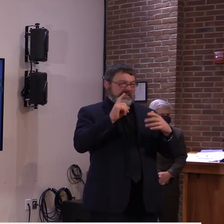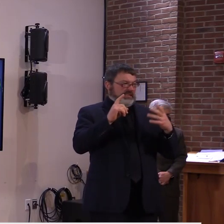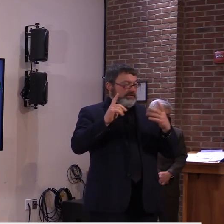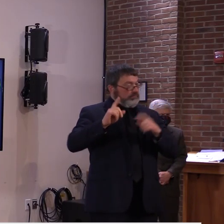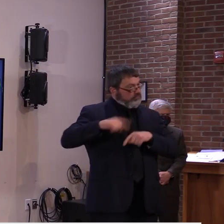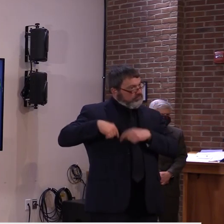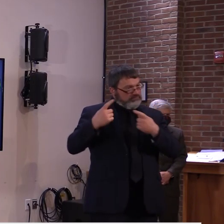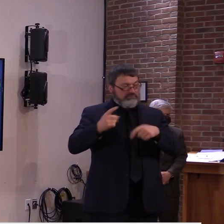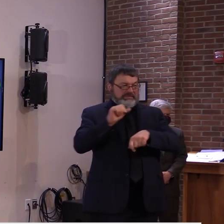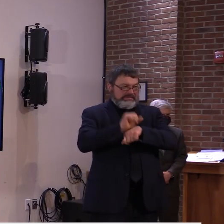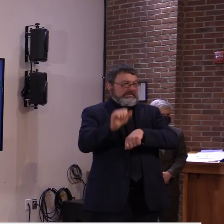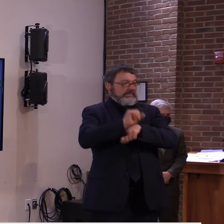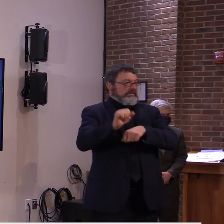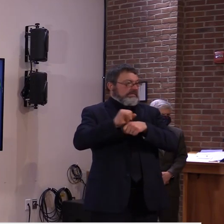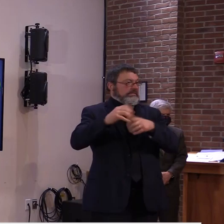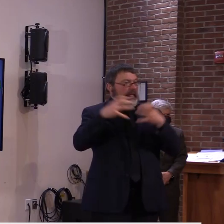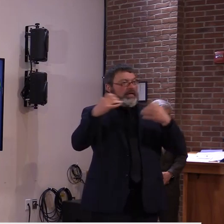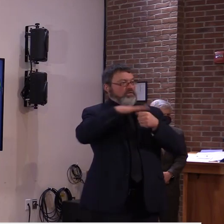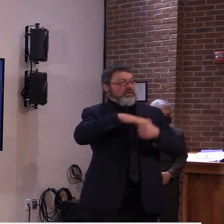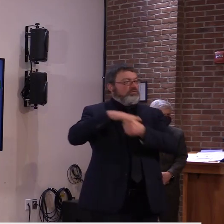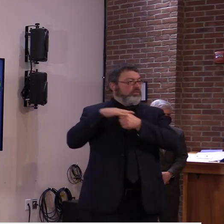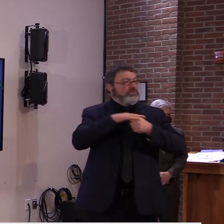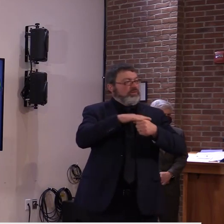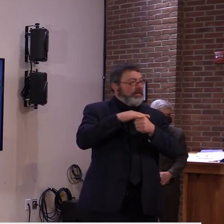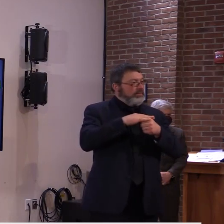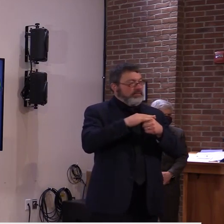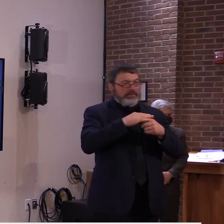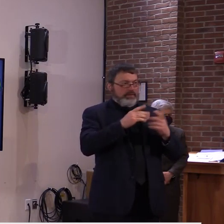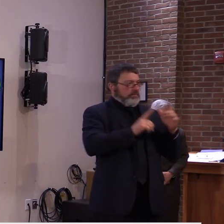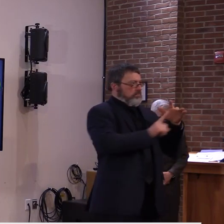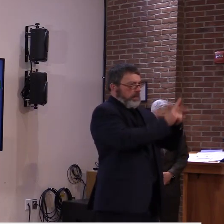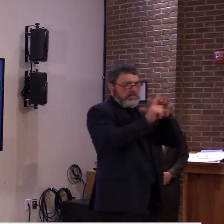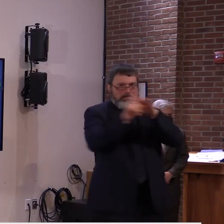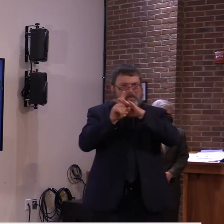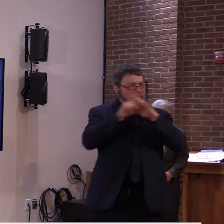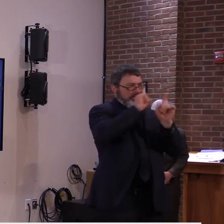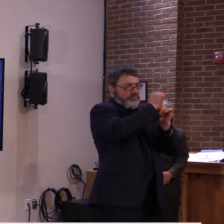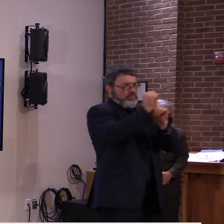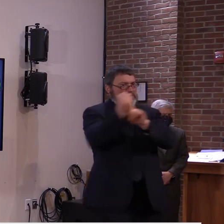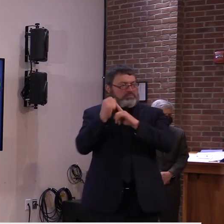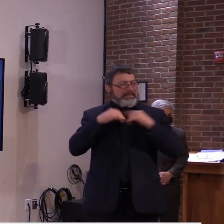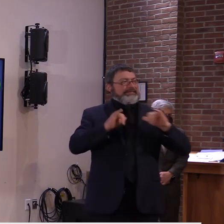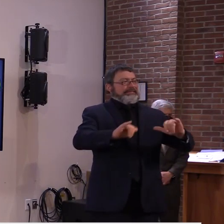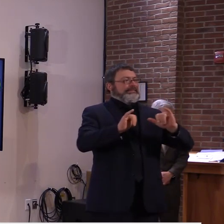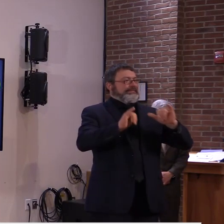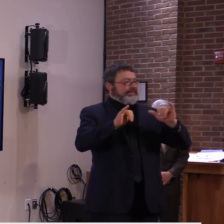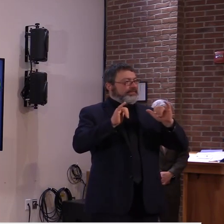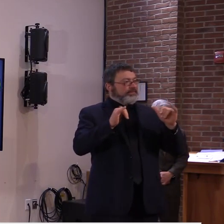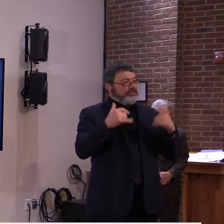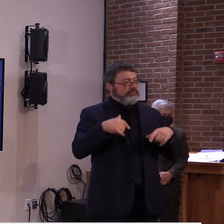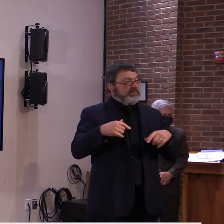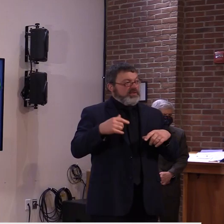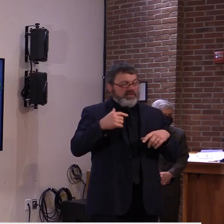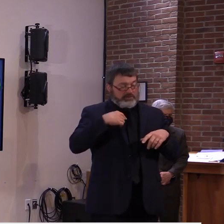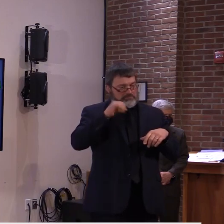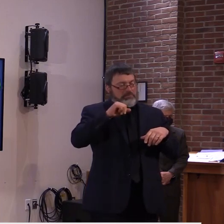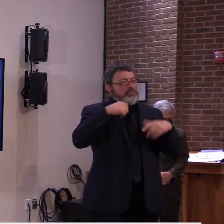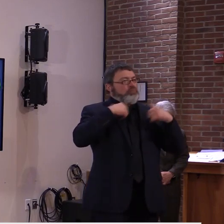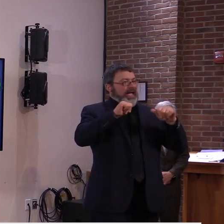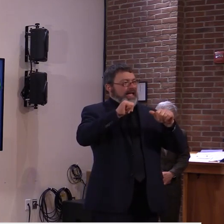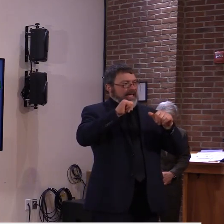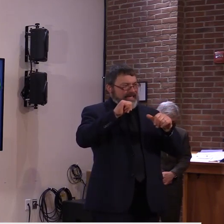other enormous volumes of work related to COVID and everything else. So while 11 weeks is definitely